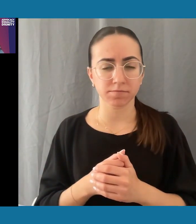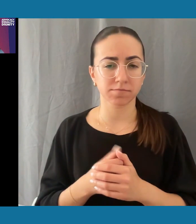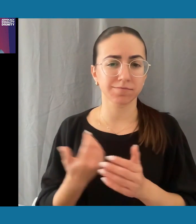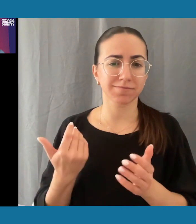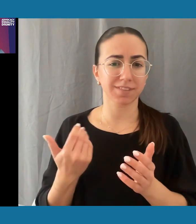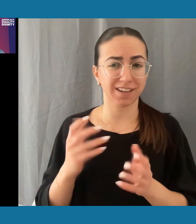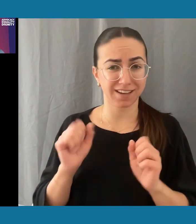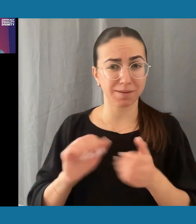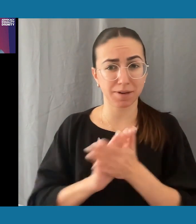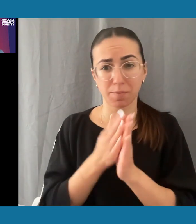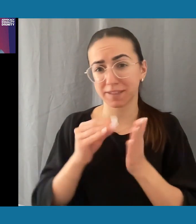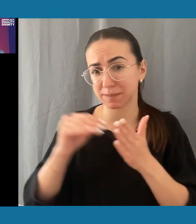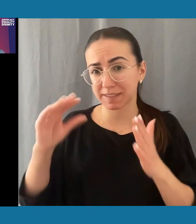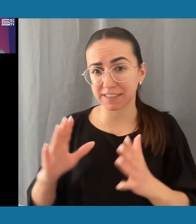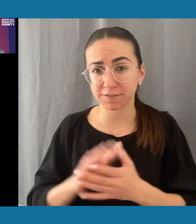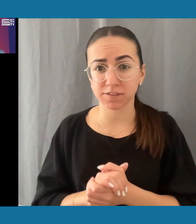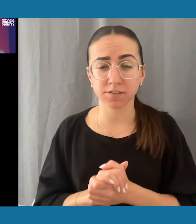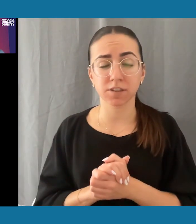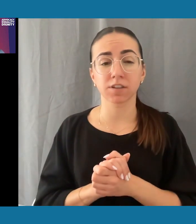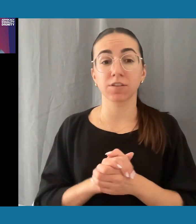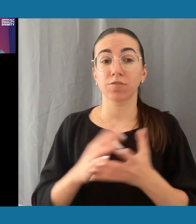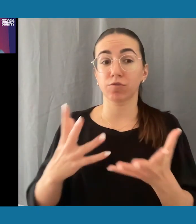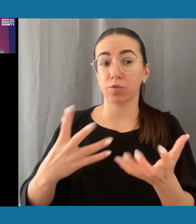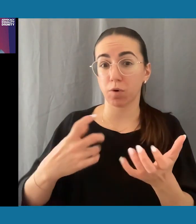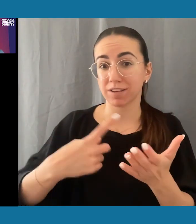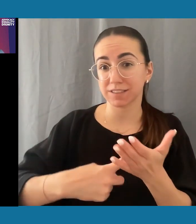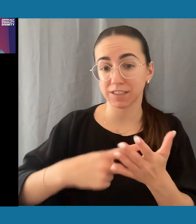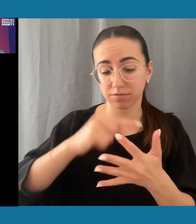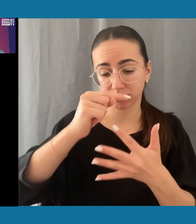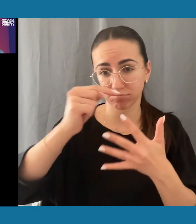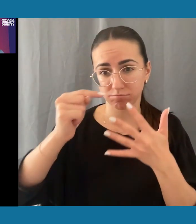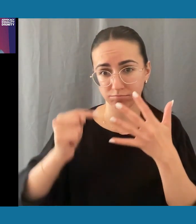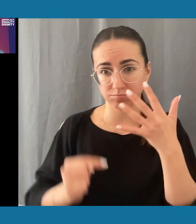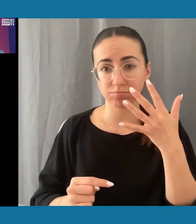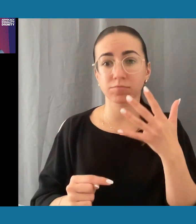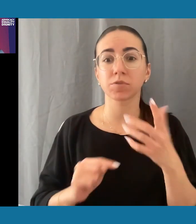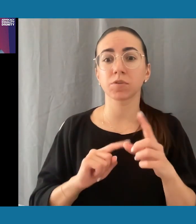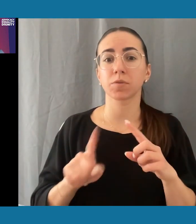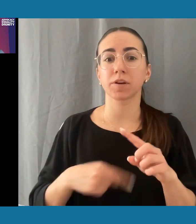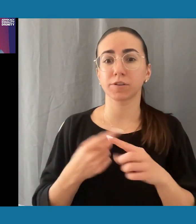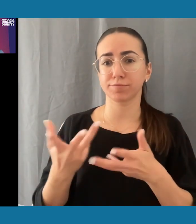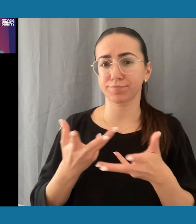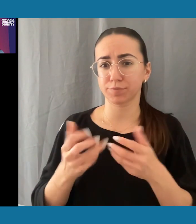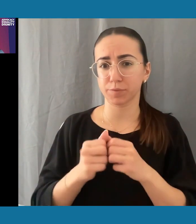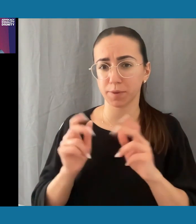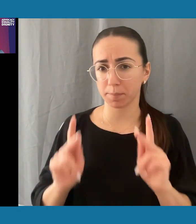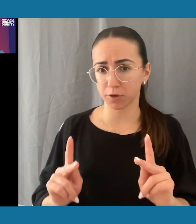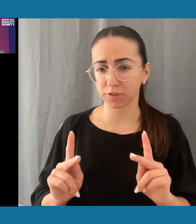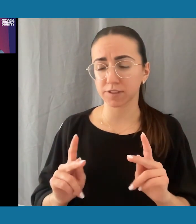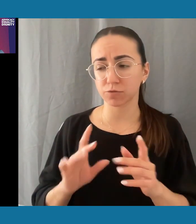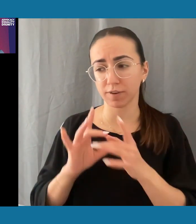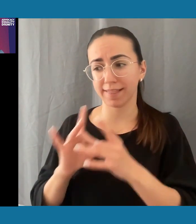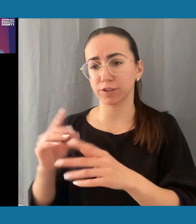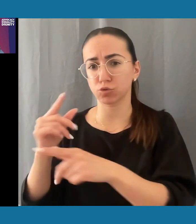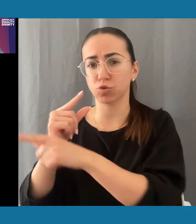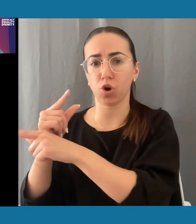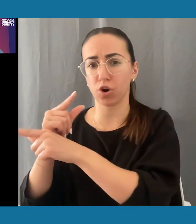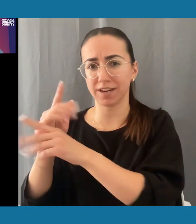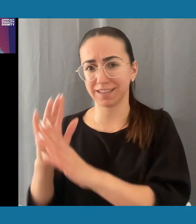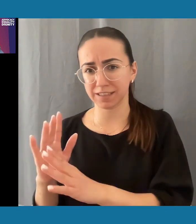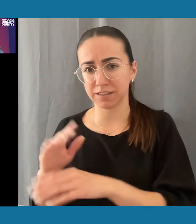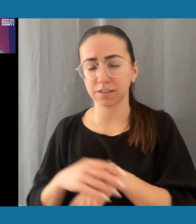want to discuss all those aspects as you're talking to someone about guardianship or the